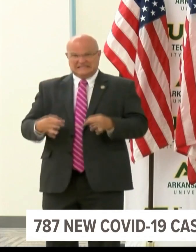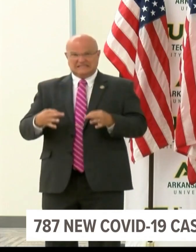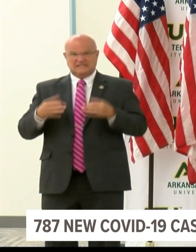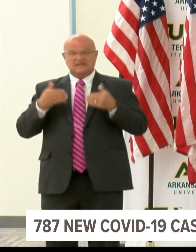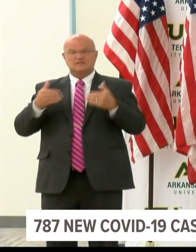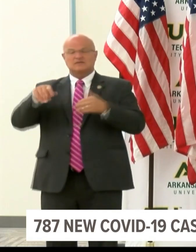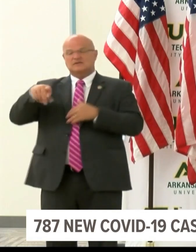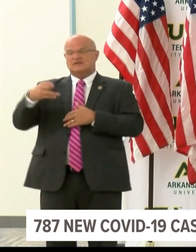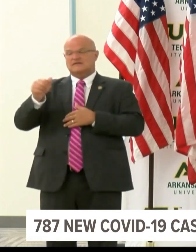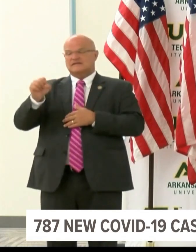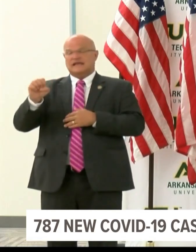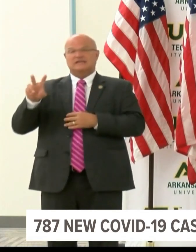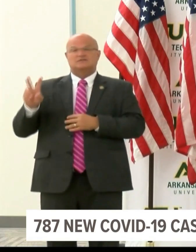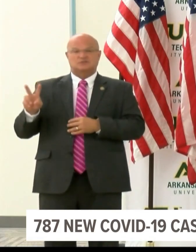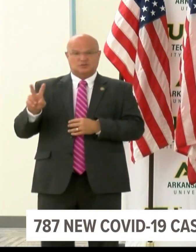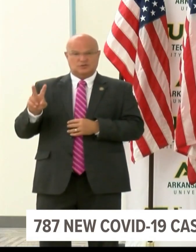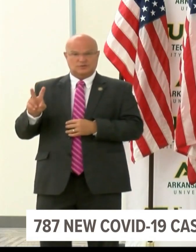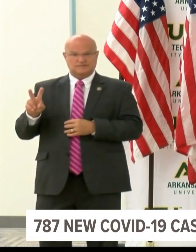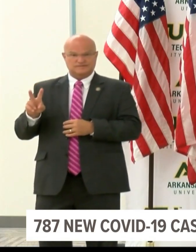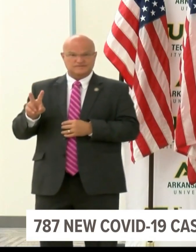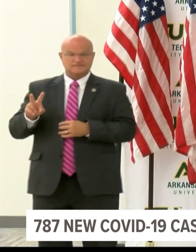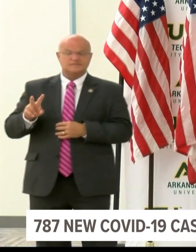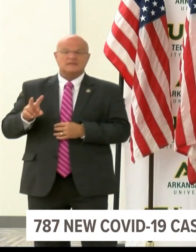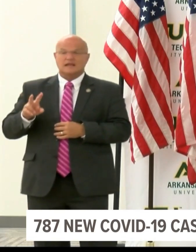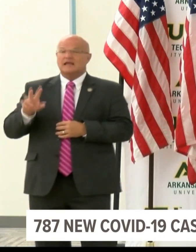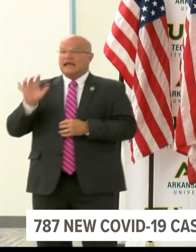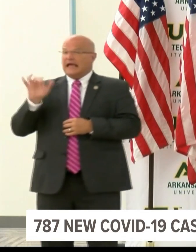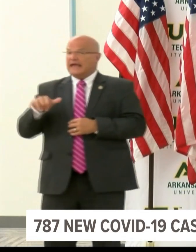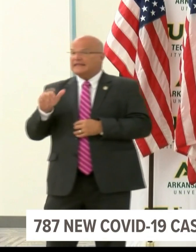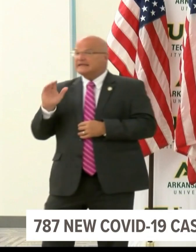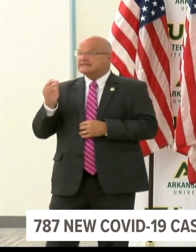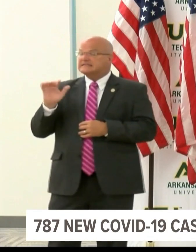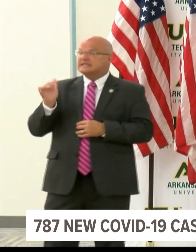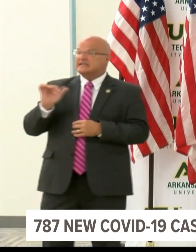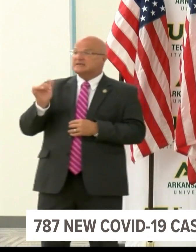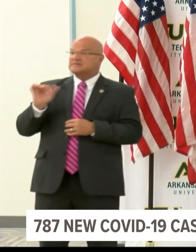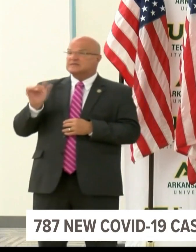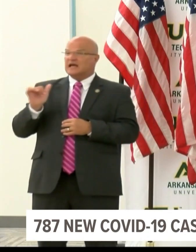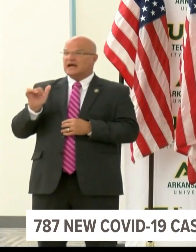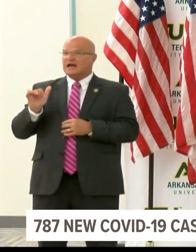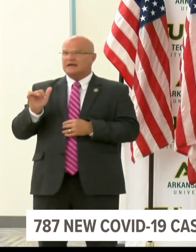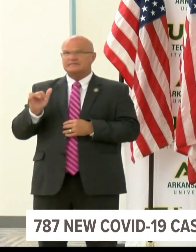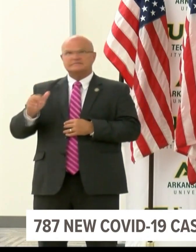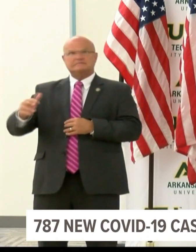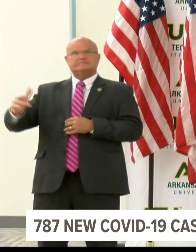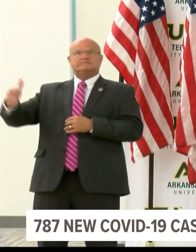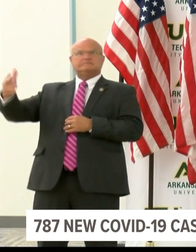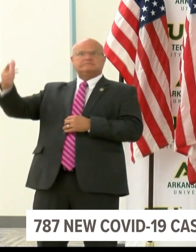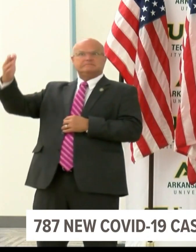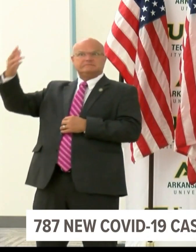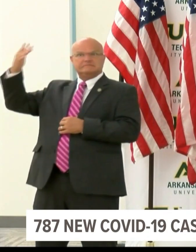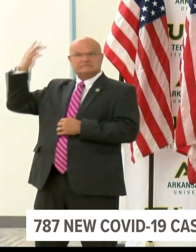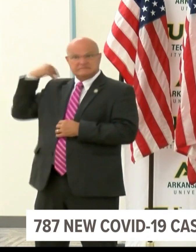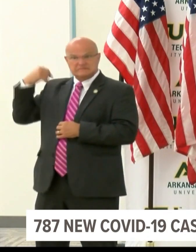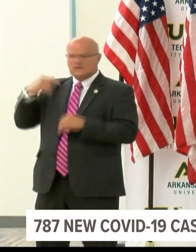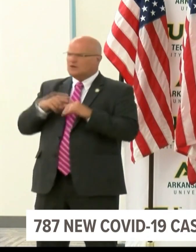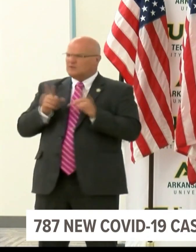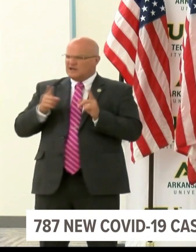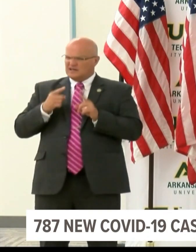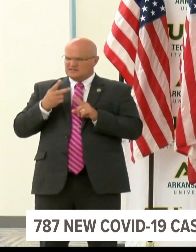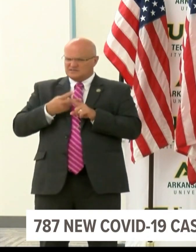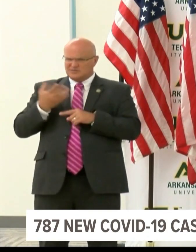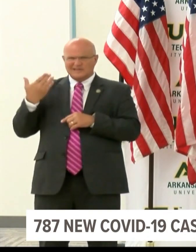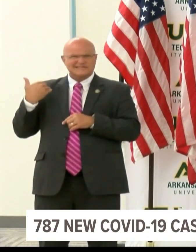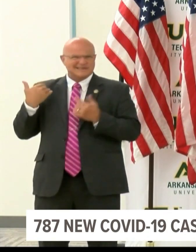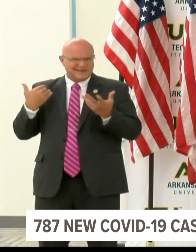move to phase 2. And that seems like it's a century ago, but I guess it was only months